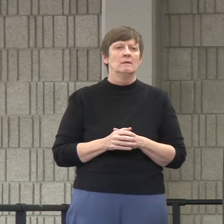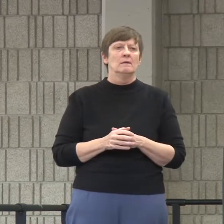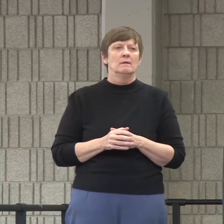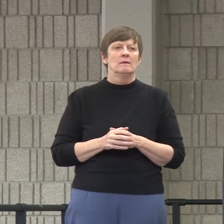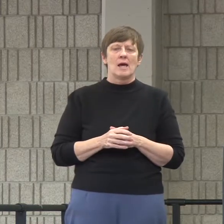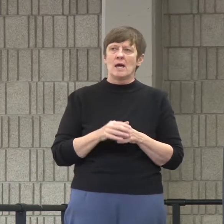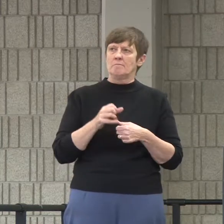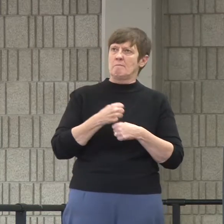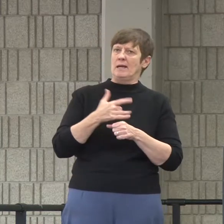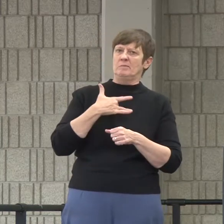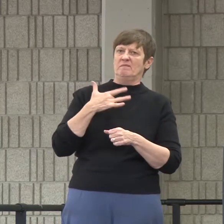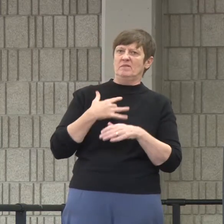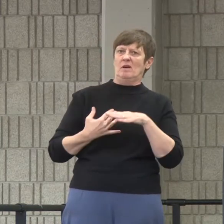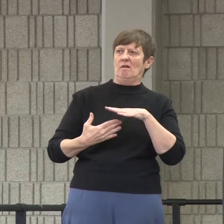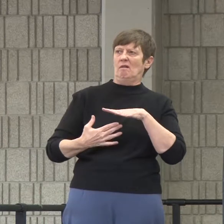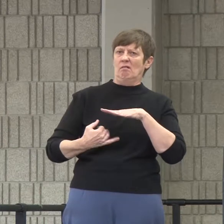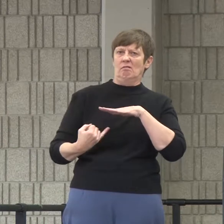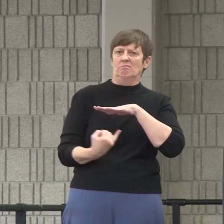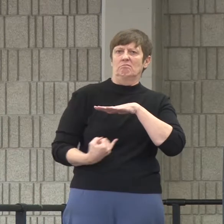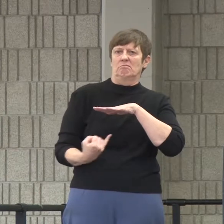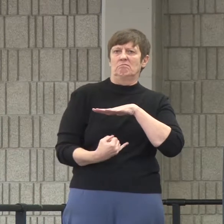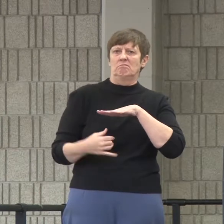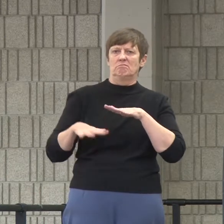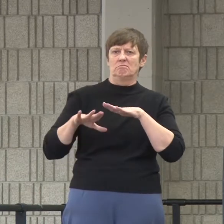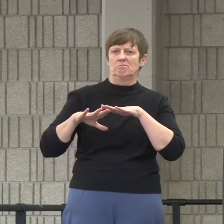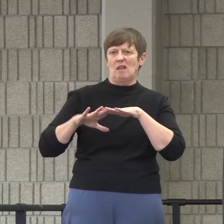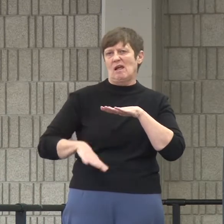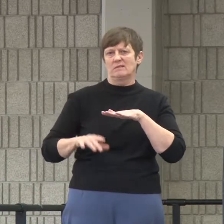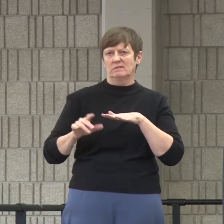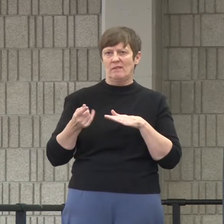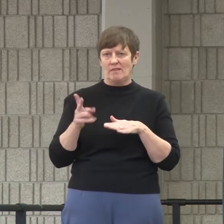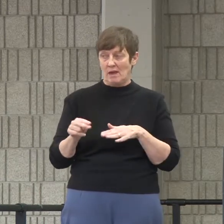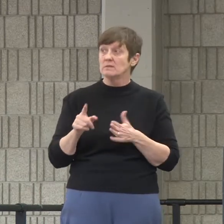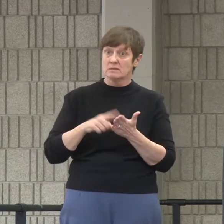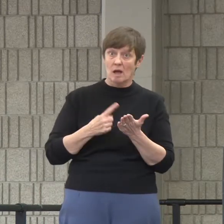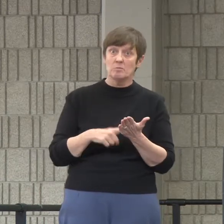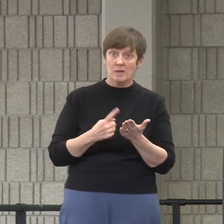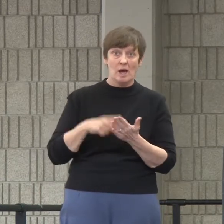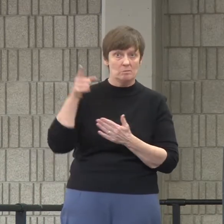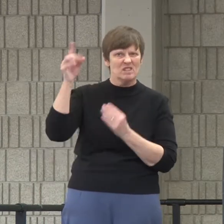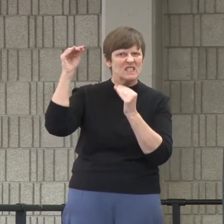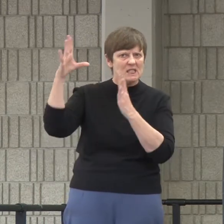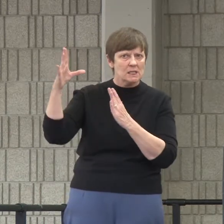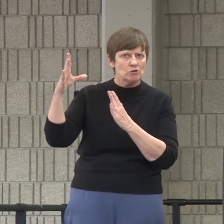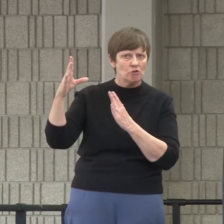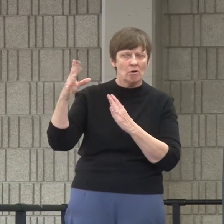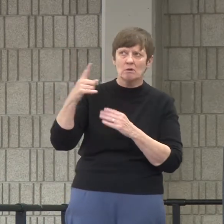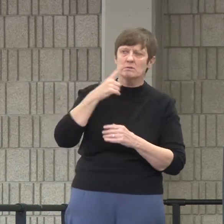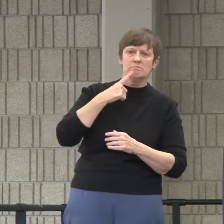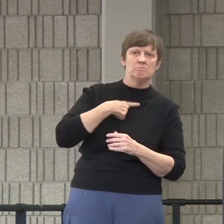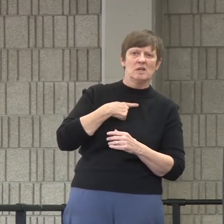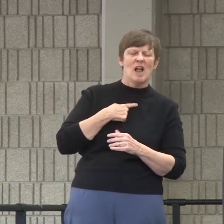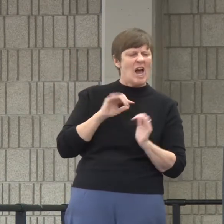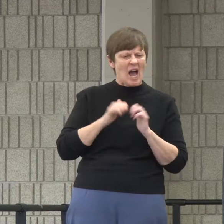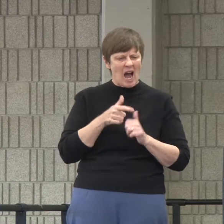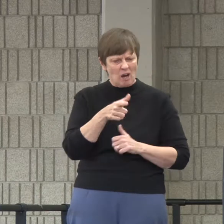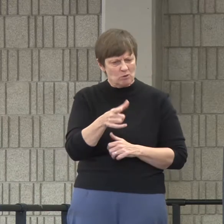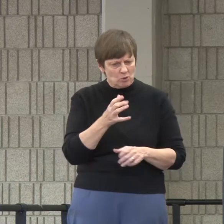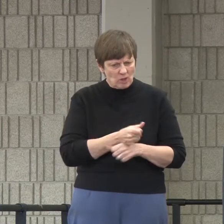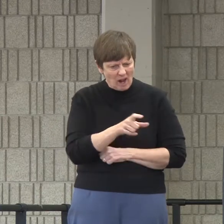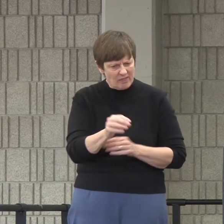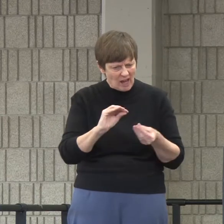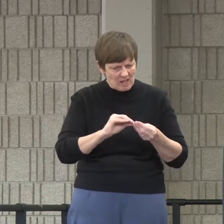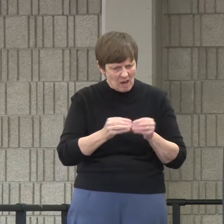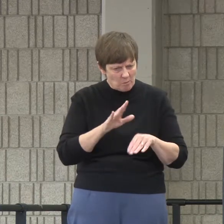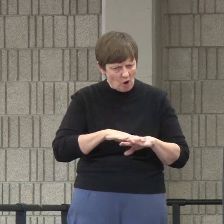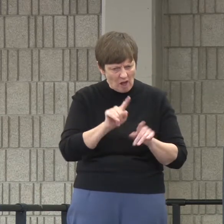made to feel inferior, sometimes by teachers who would say things to me like, how did you get that score on